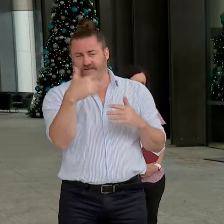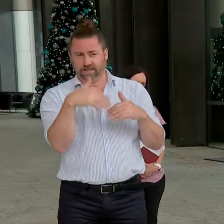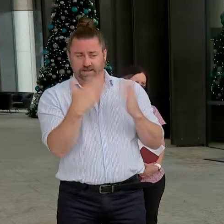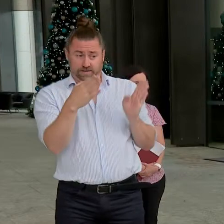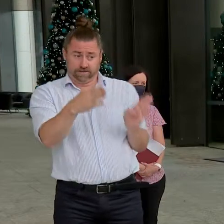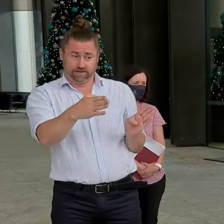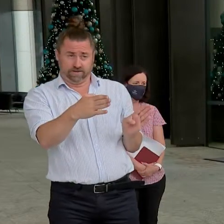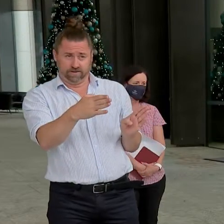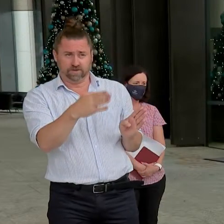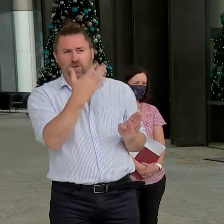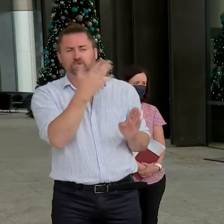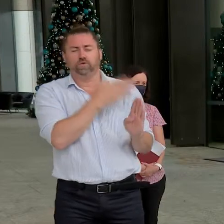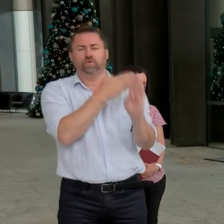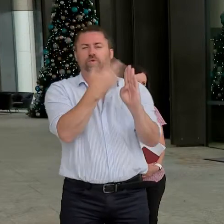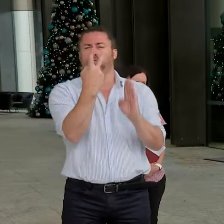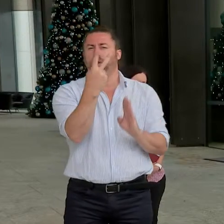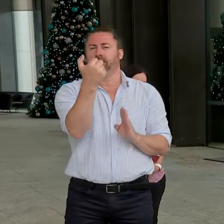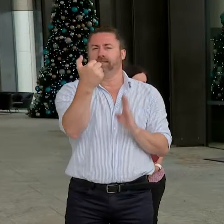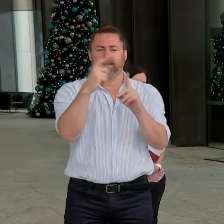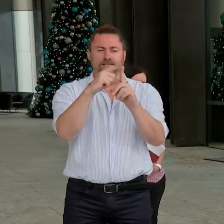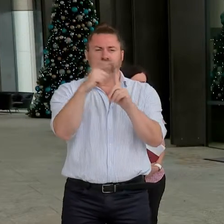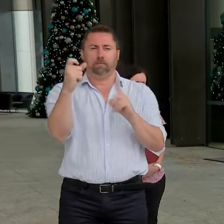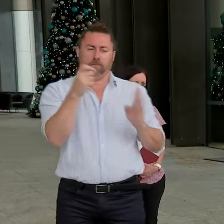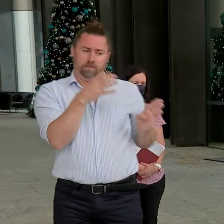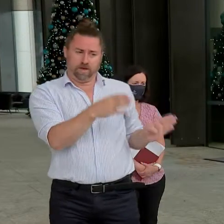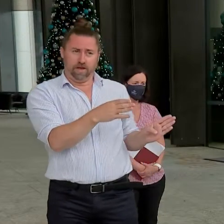the 26th of December, on